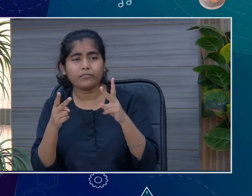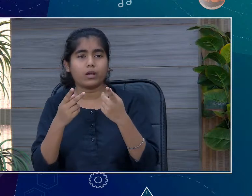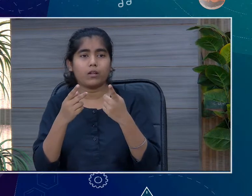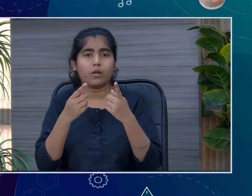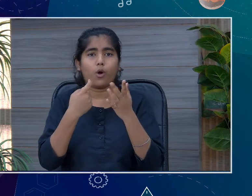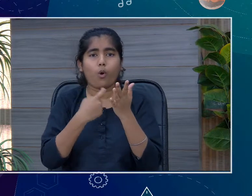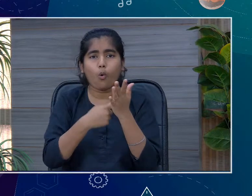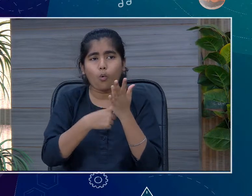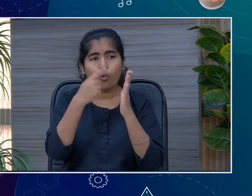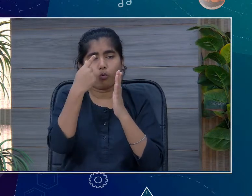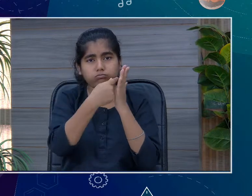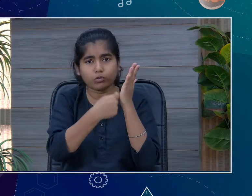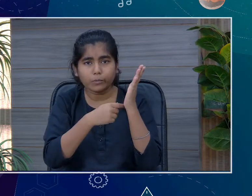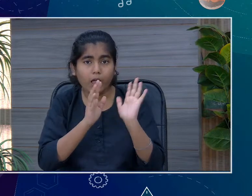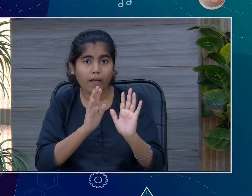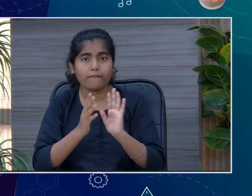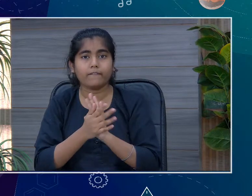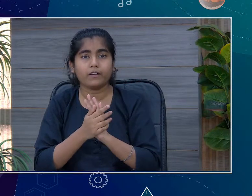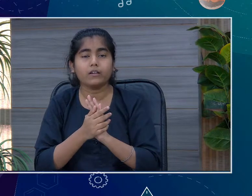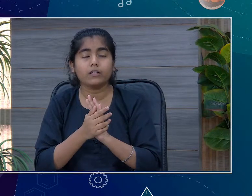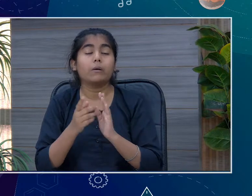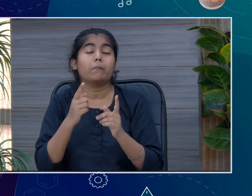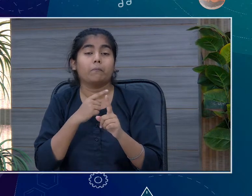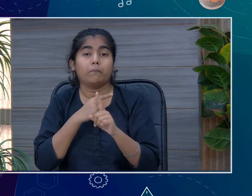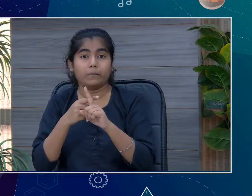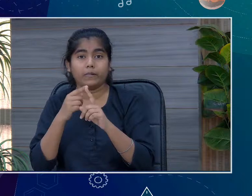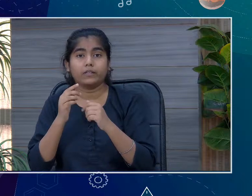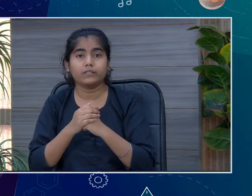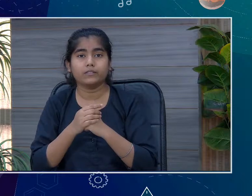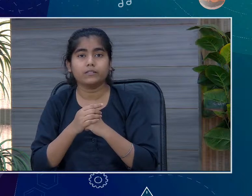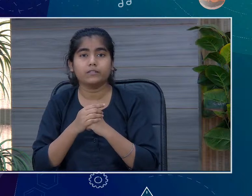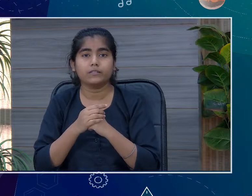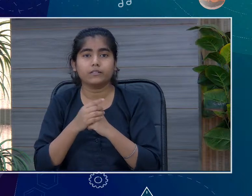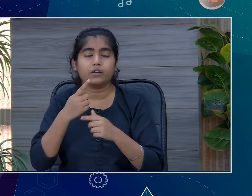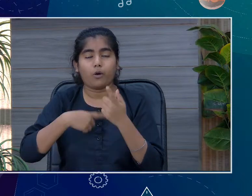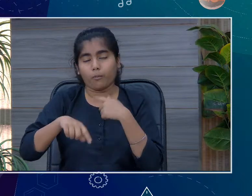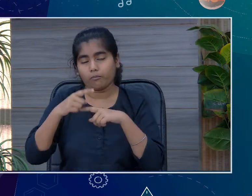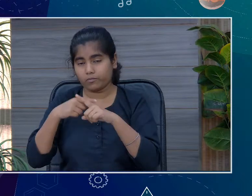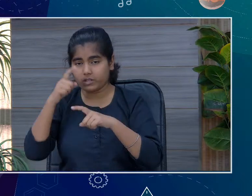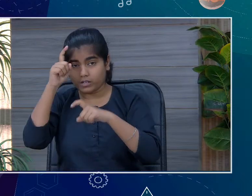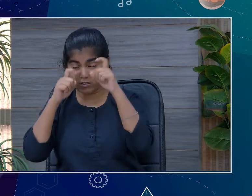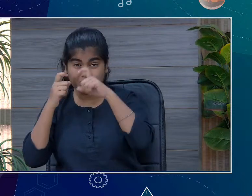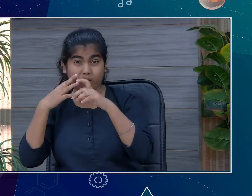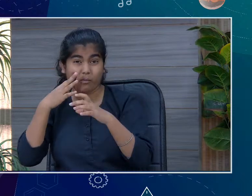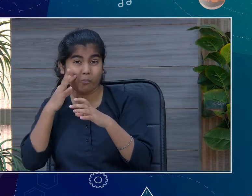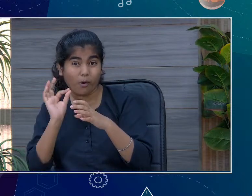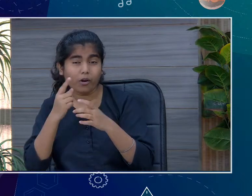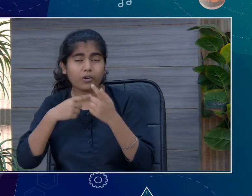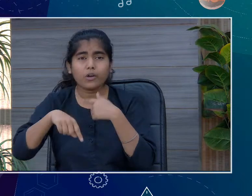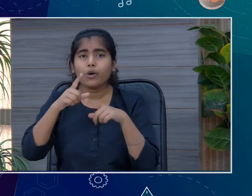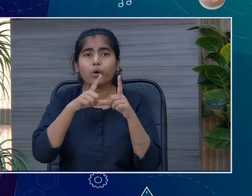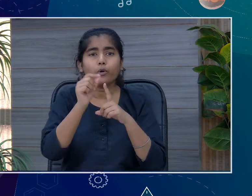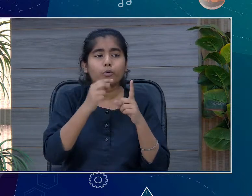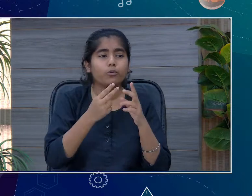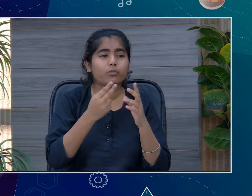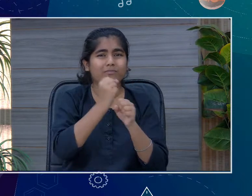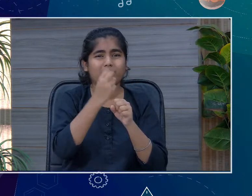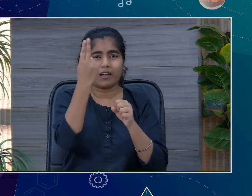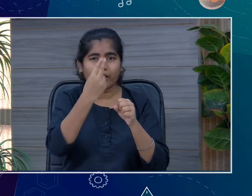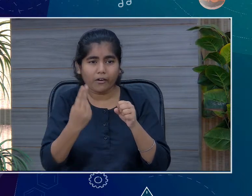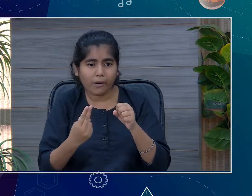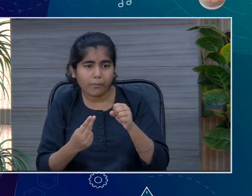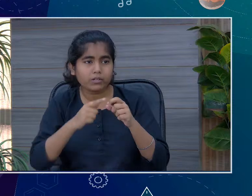on certain, it's not random movements of hands and facial expression. They follow a certain grammatical structure.